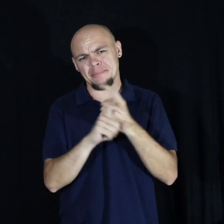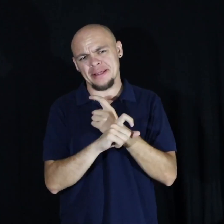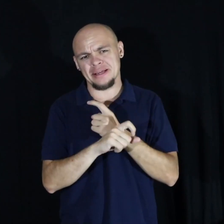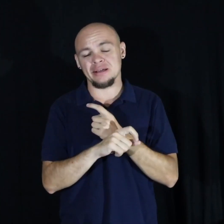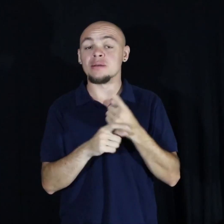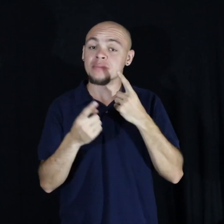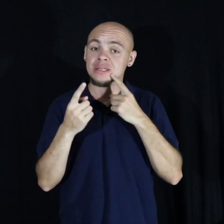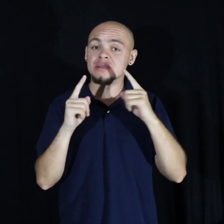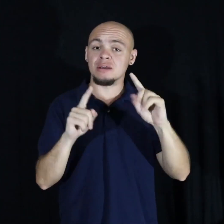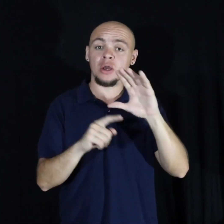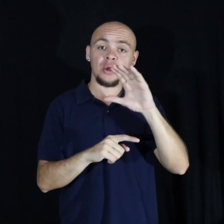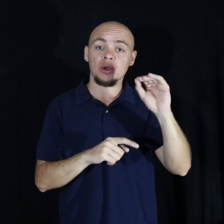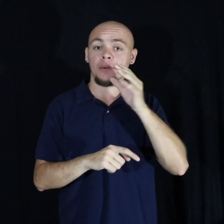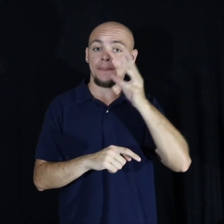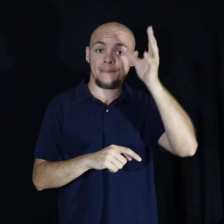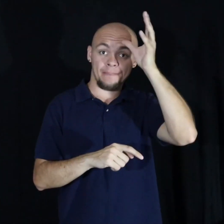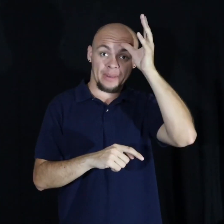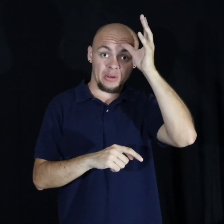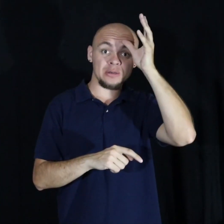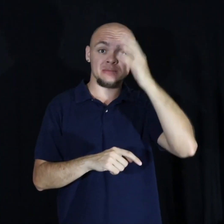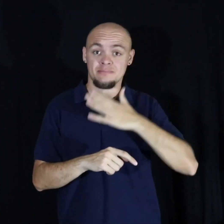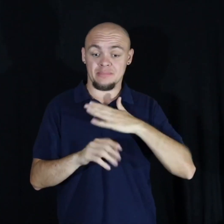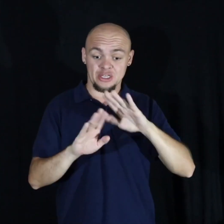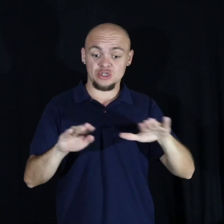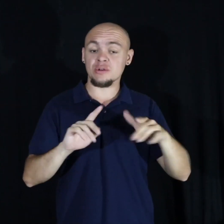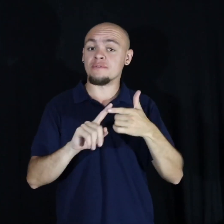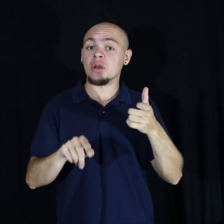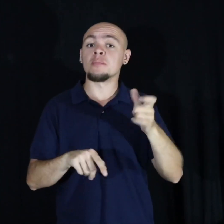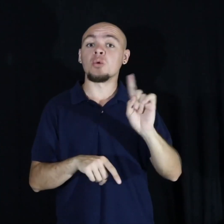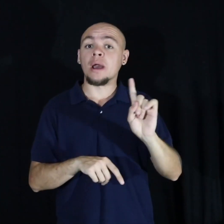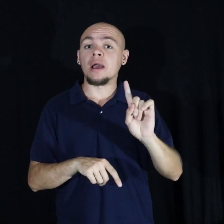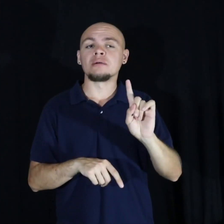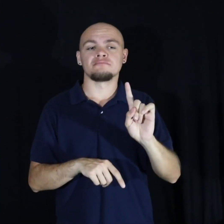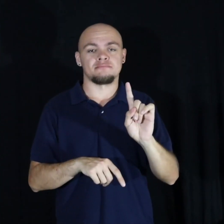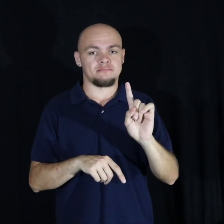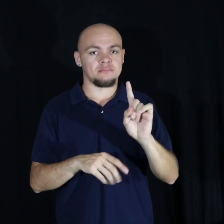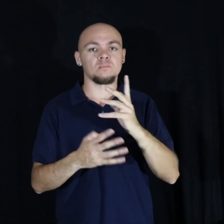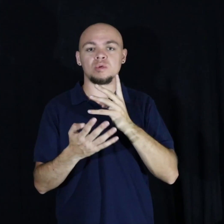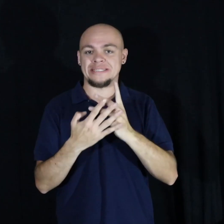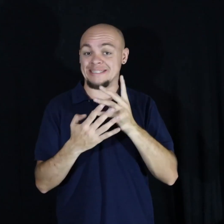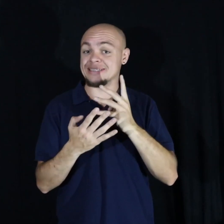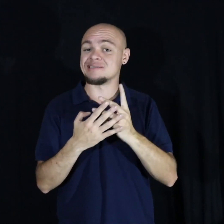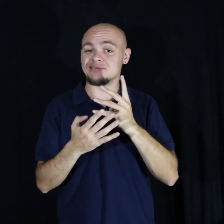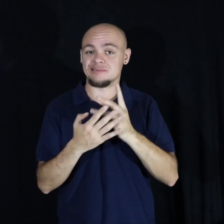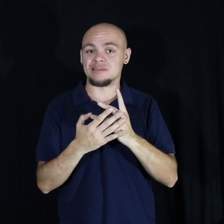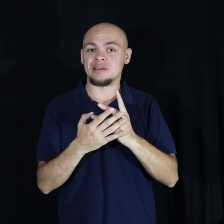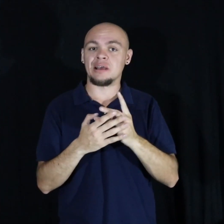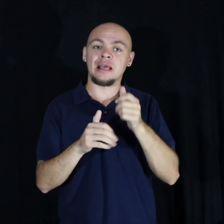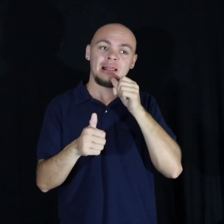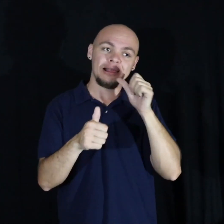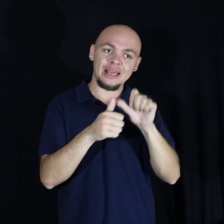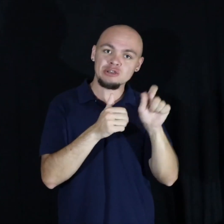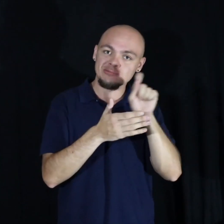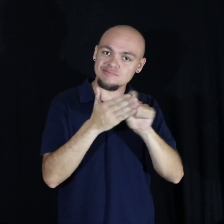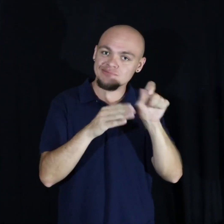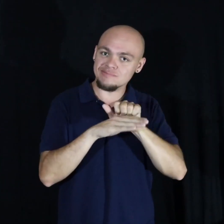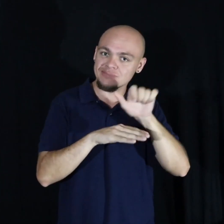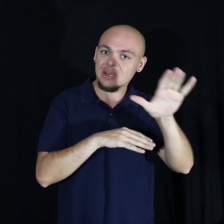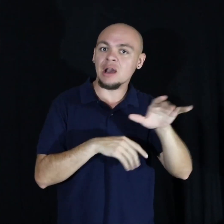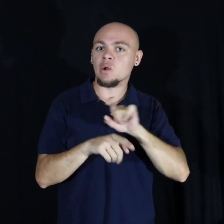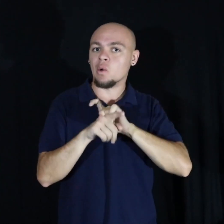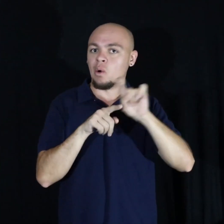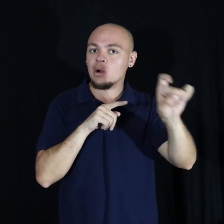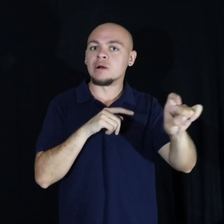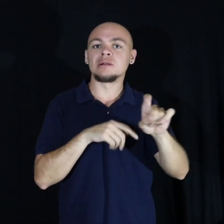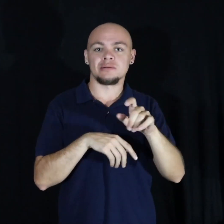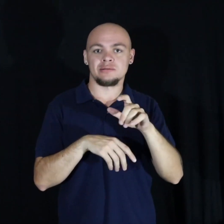successfully co-parented my own children from prison through letters, phone calls, and visitation. The parent that I needed growing up is